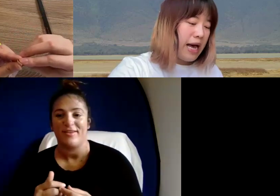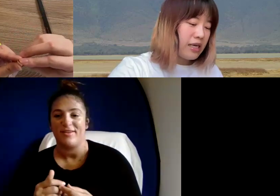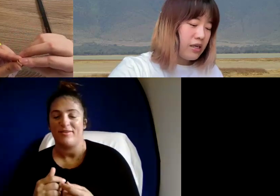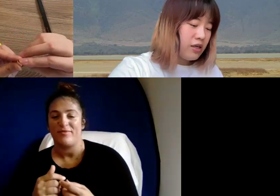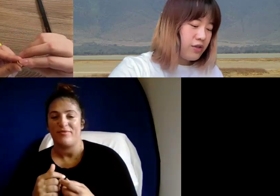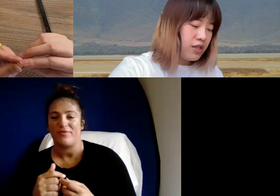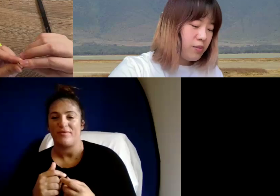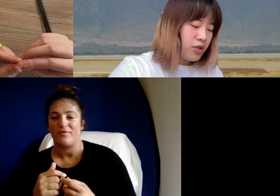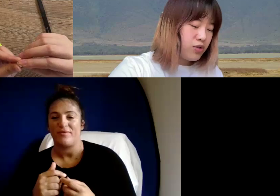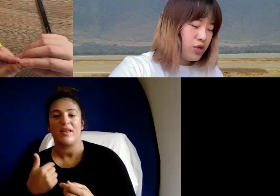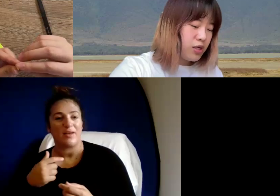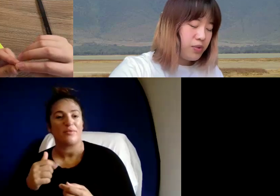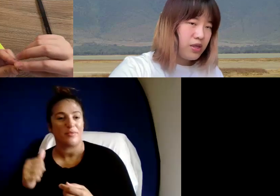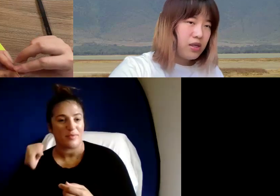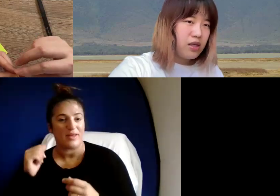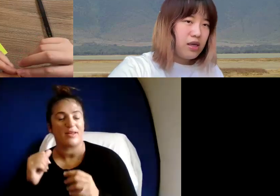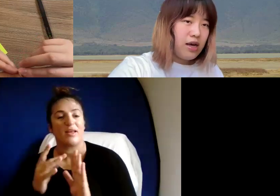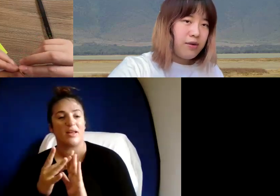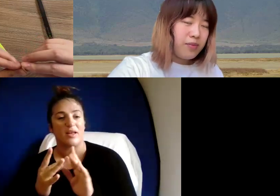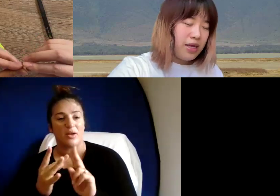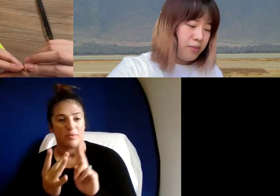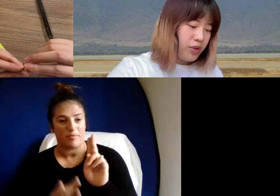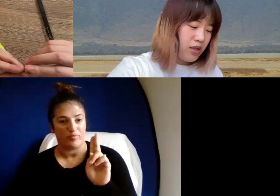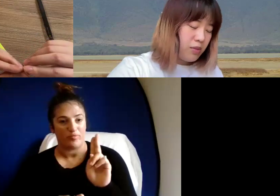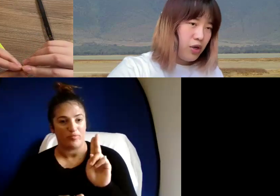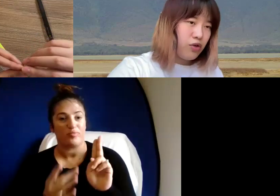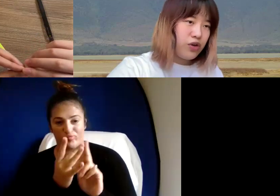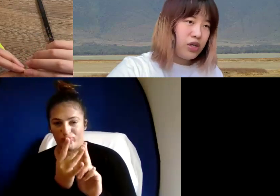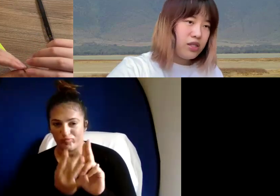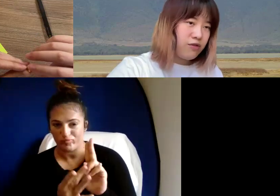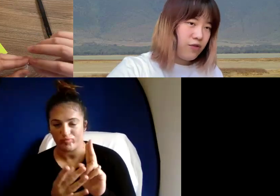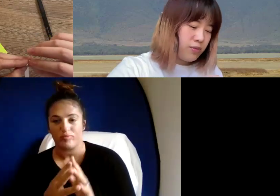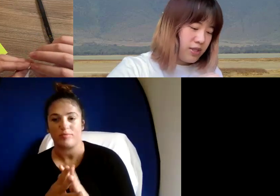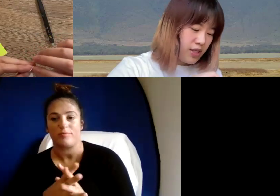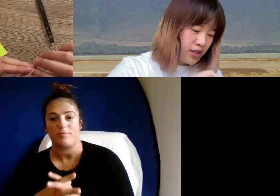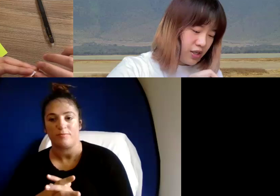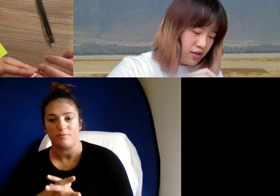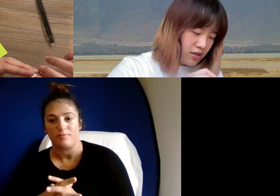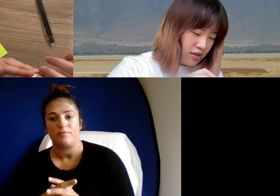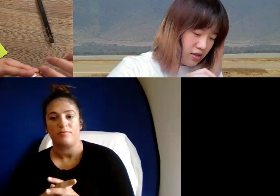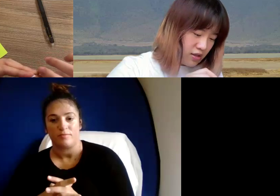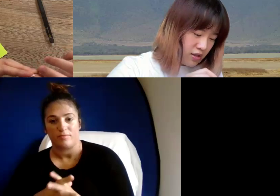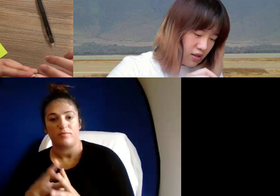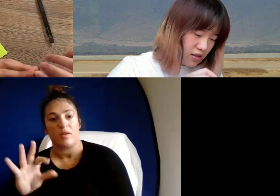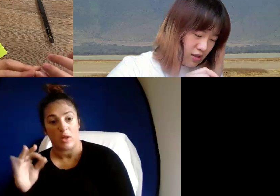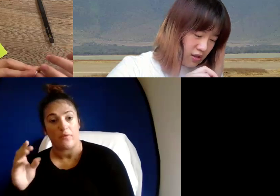the back of the number strip and put them over the foam sticker.